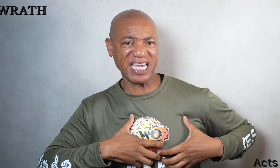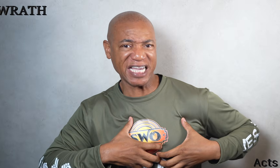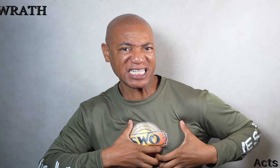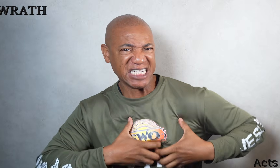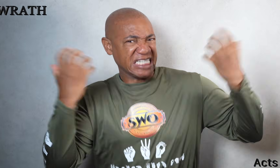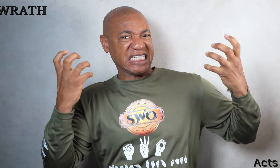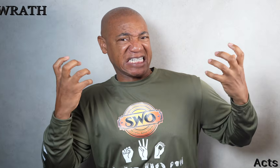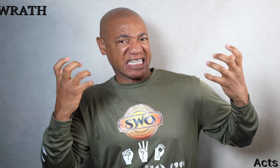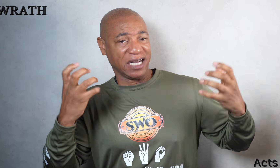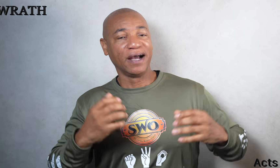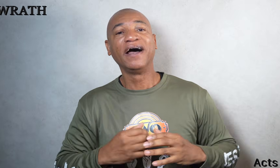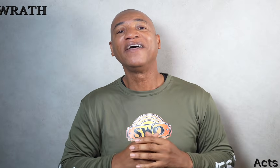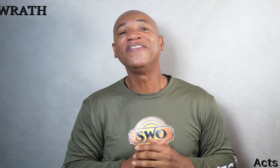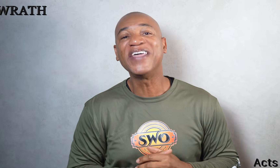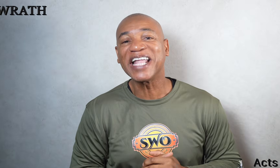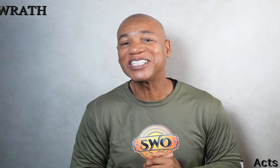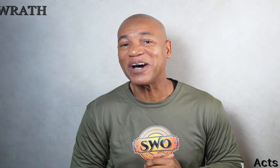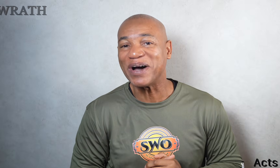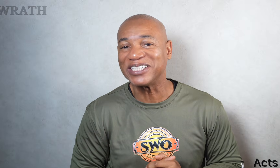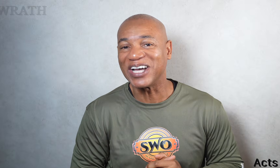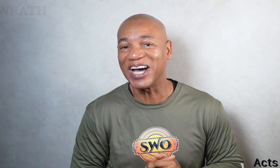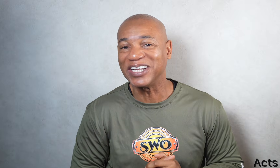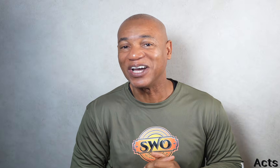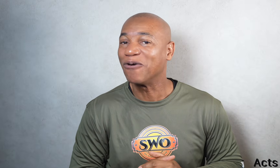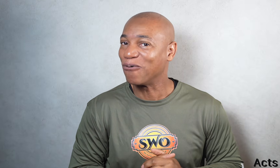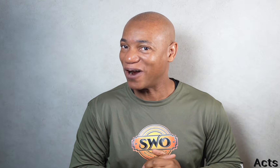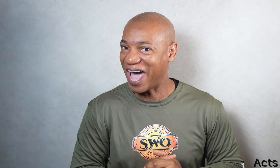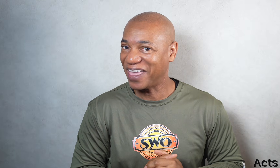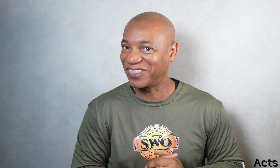again. That is how I sign wrath.